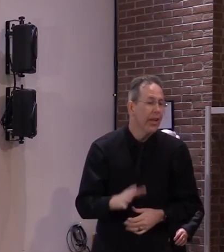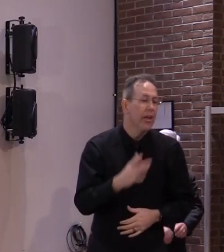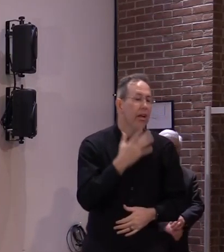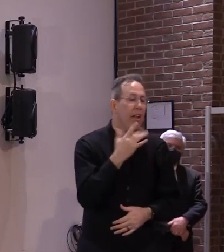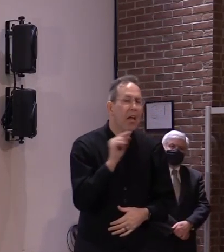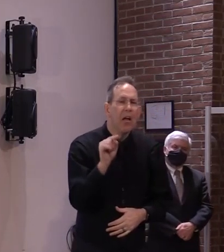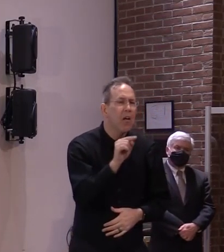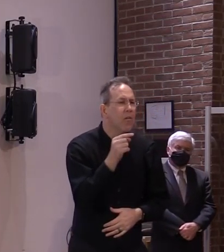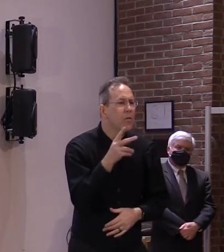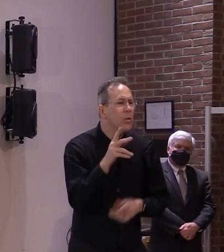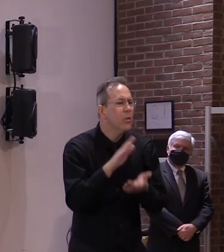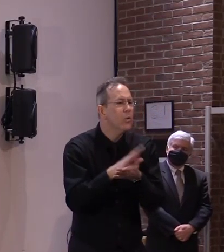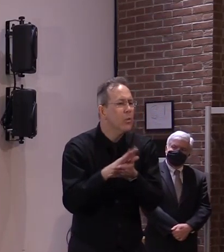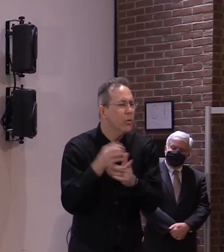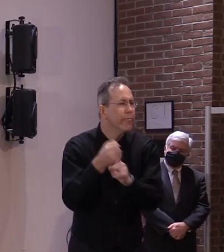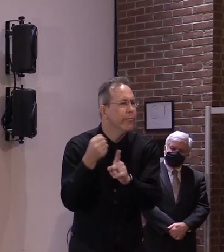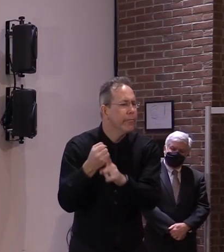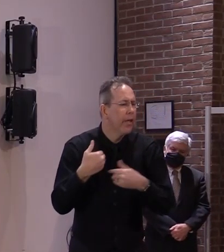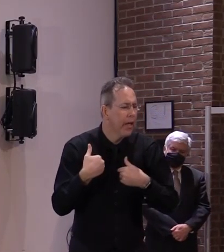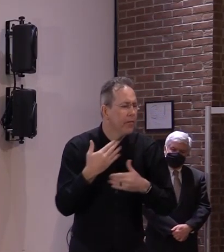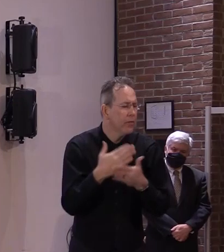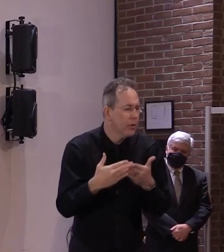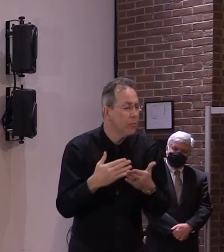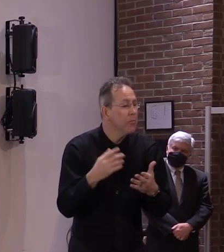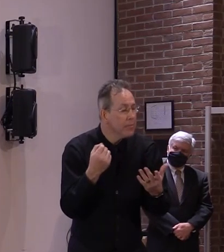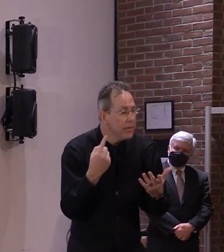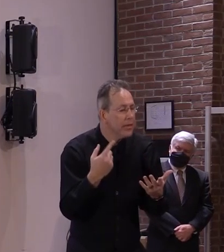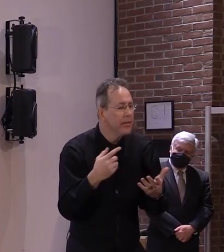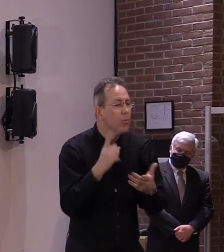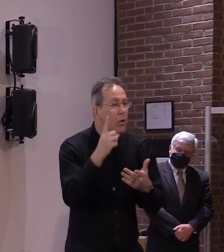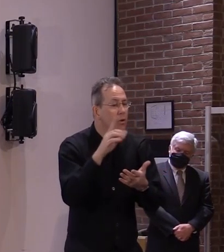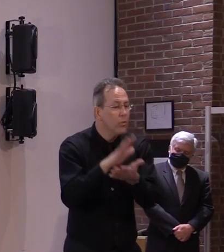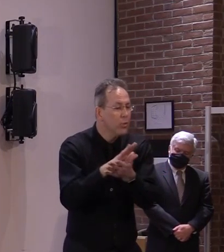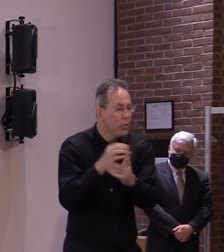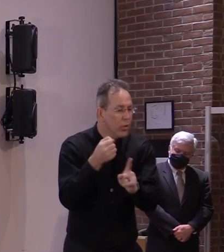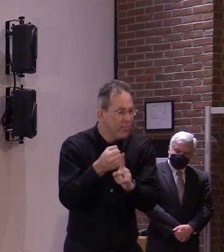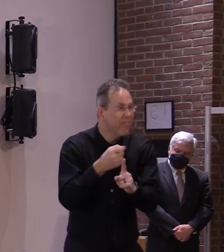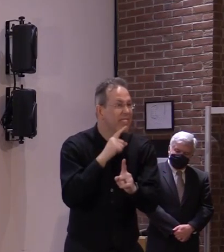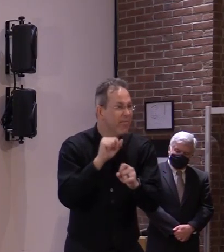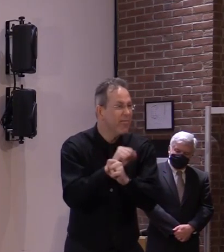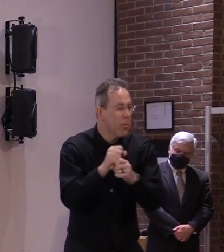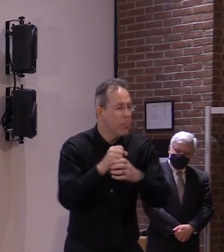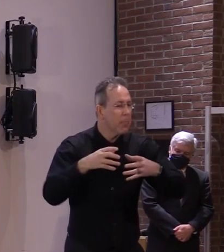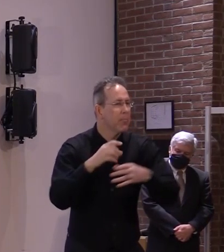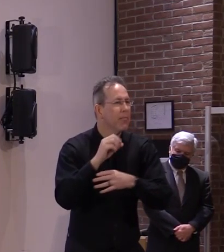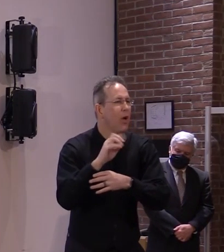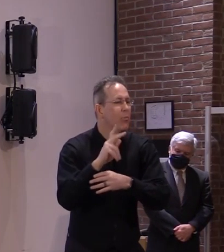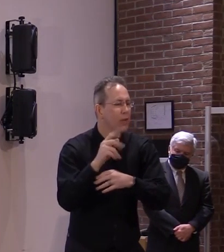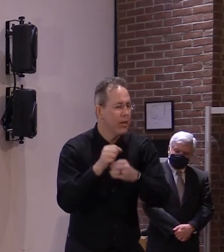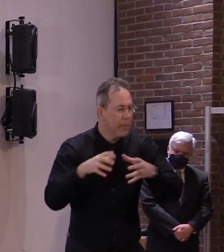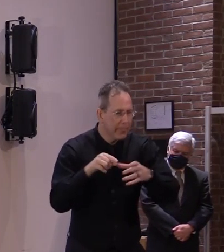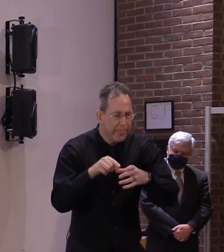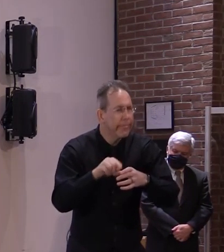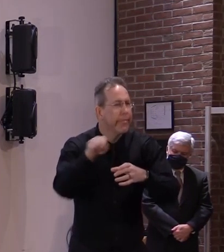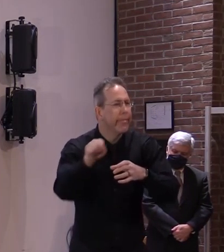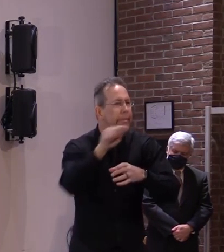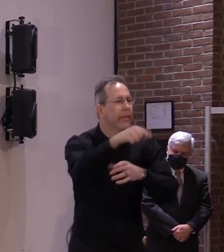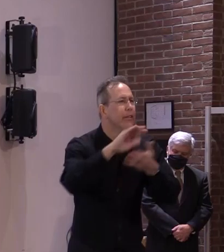small outbreaks on farms. But the cause driving these cases overall appears to be community